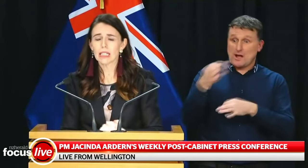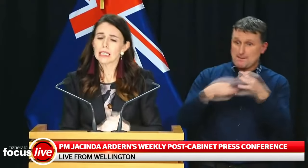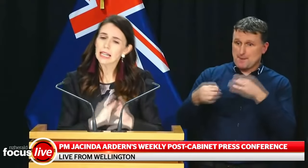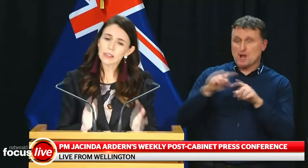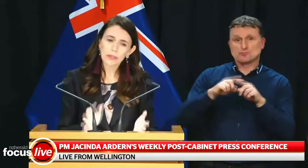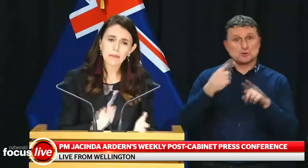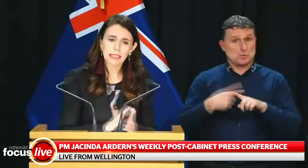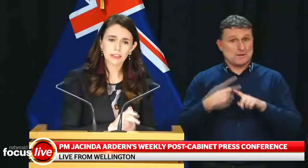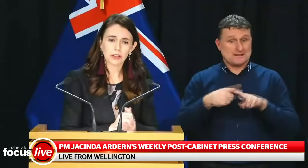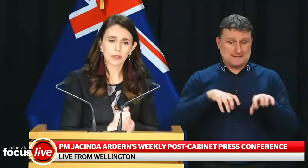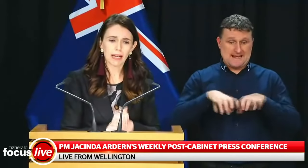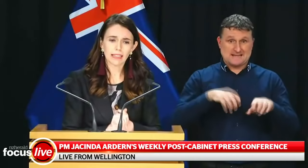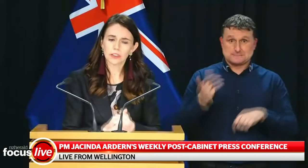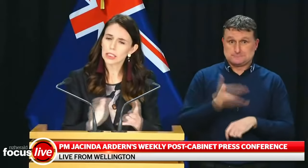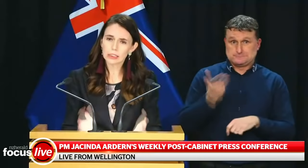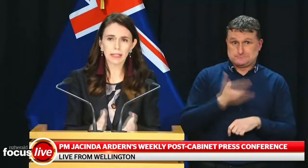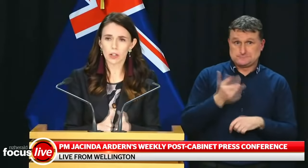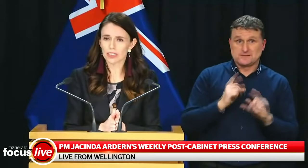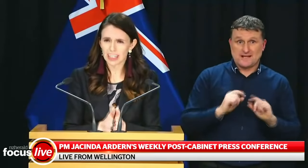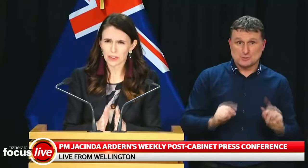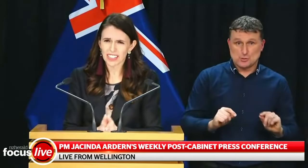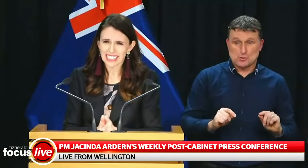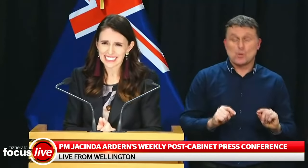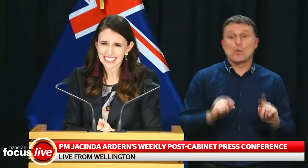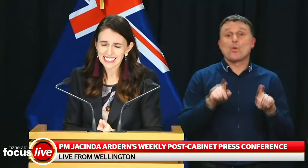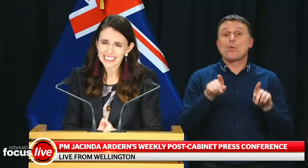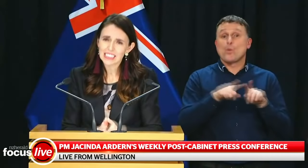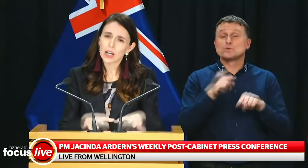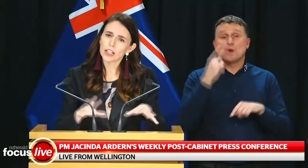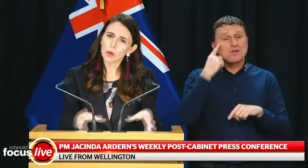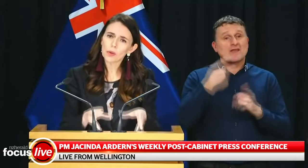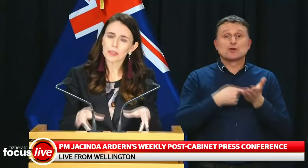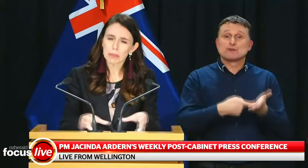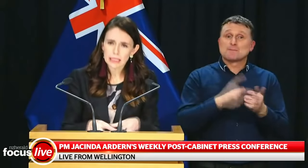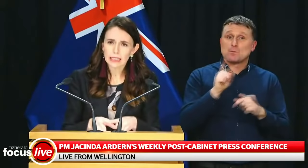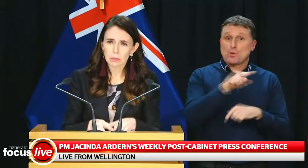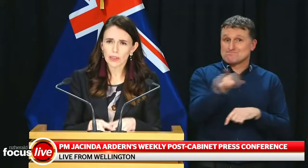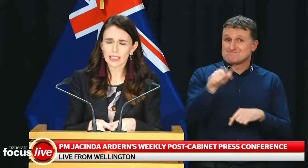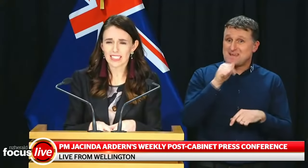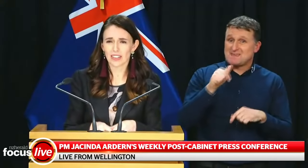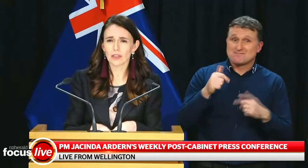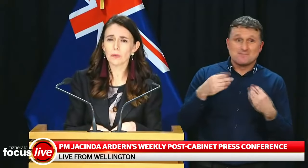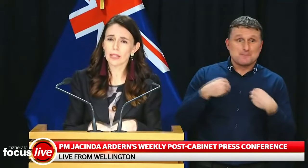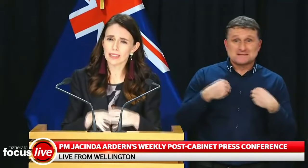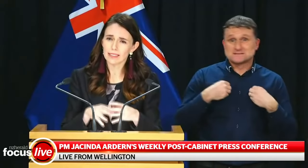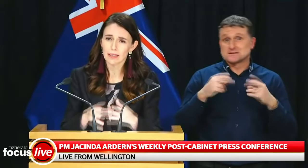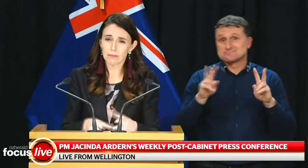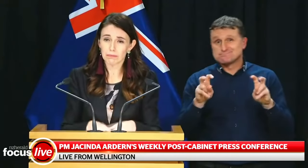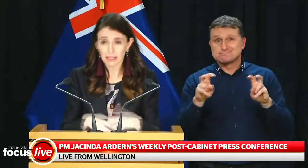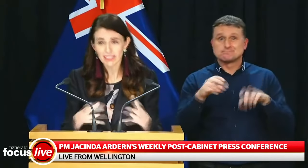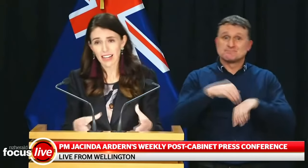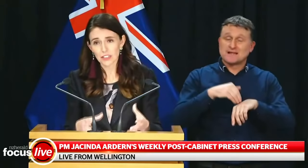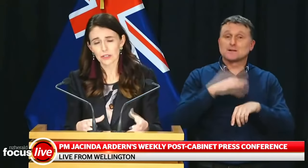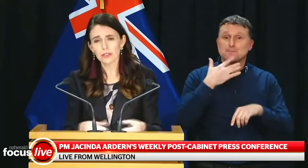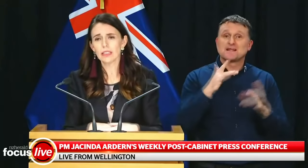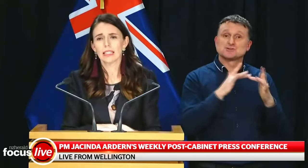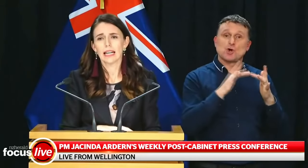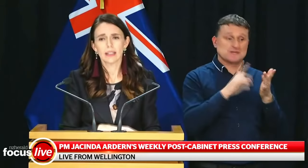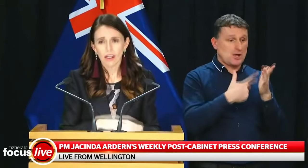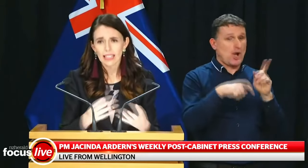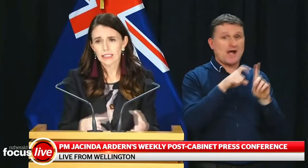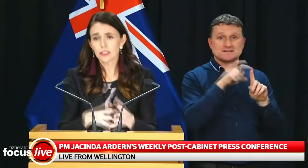can. The other recommendation I'd make is just to be in contact with IRD. I know we're at a particular point in the cycle where some bills are